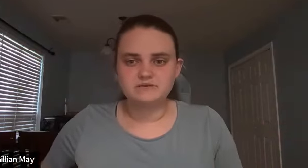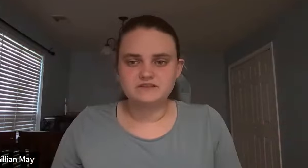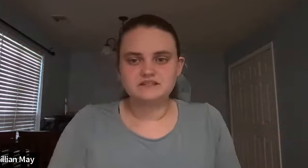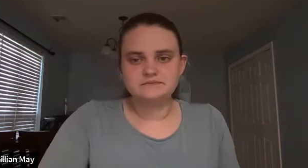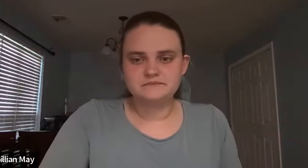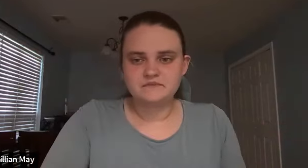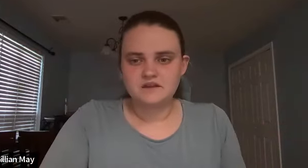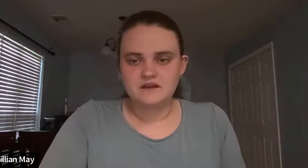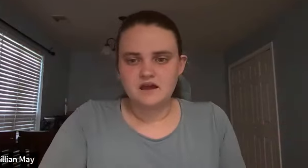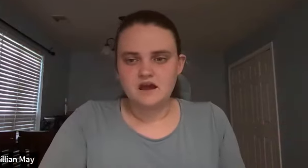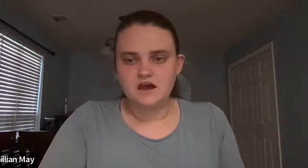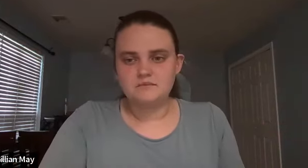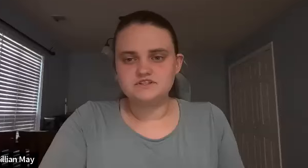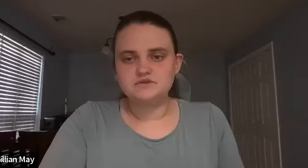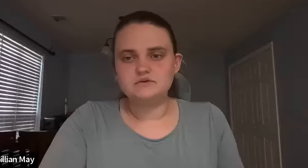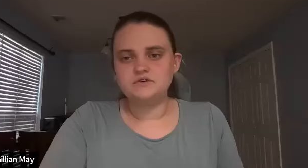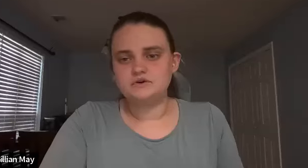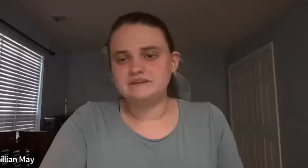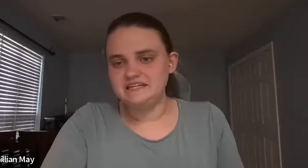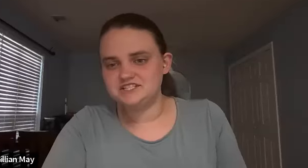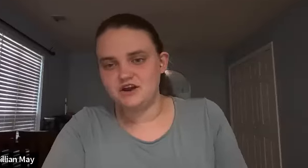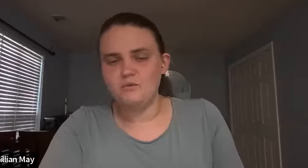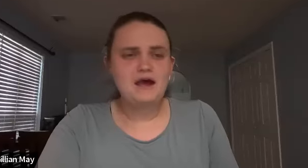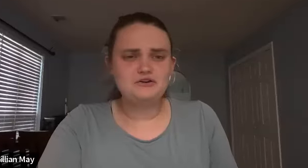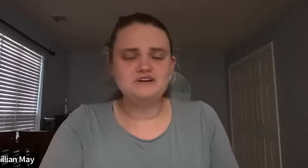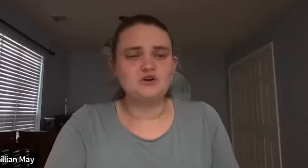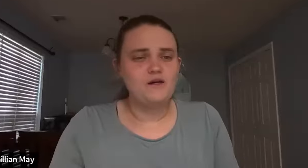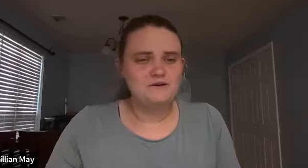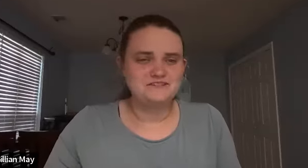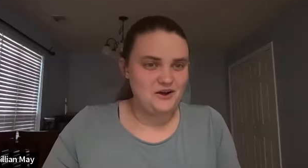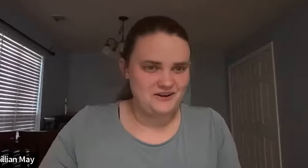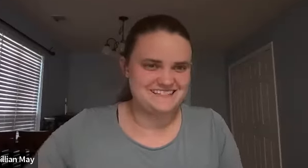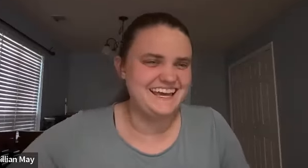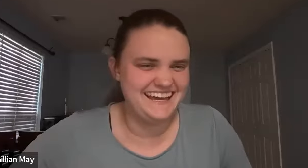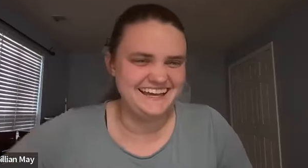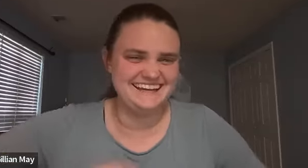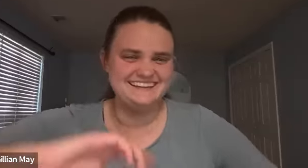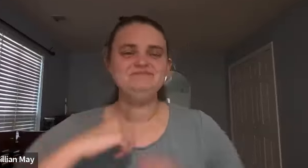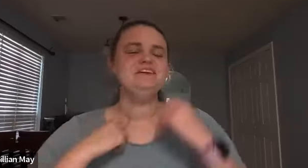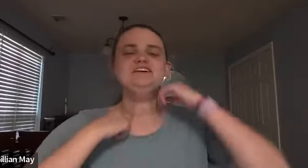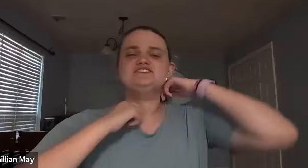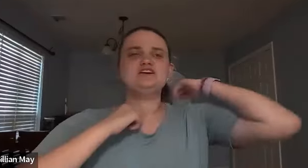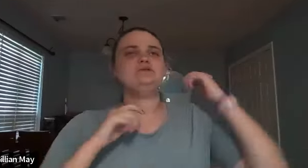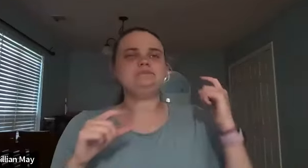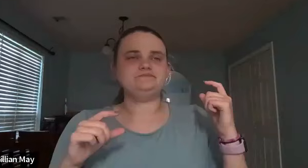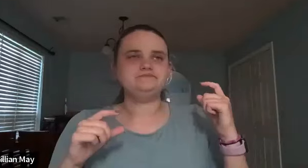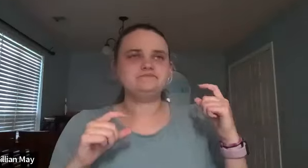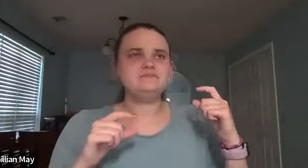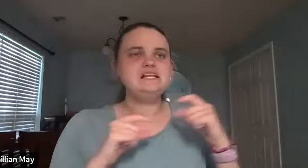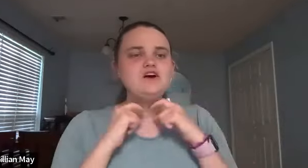with it. So for leash, wow, you guys are all about the dogs. So